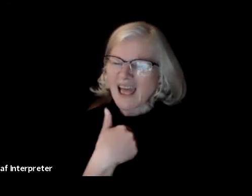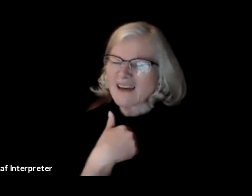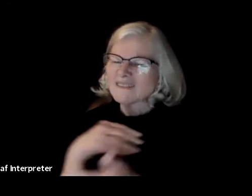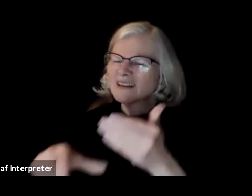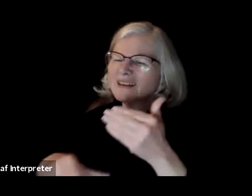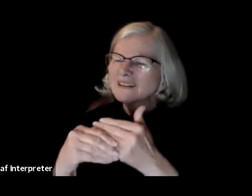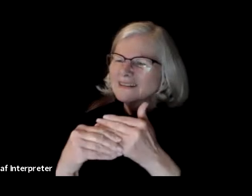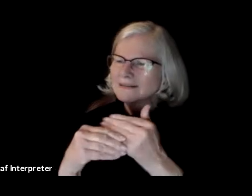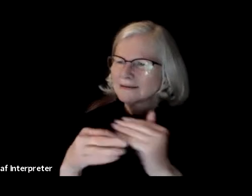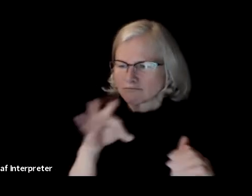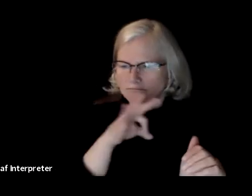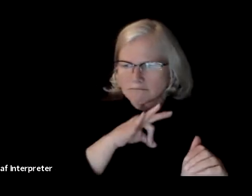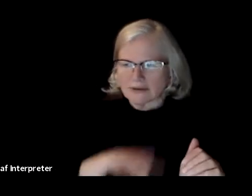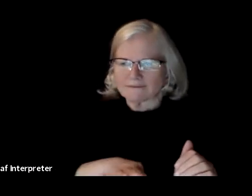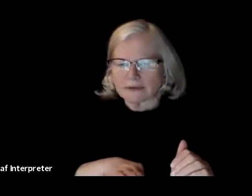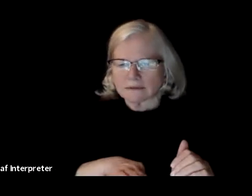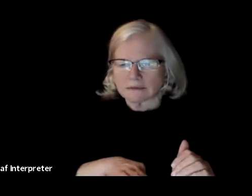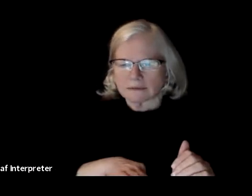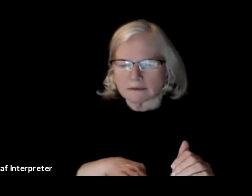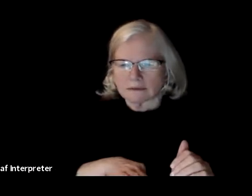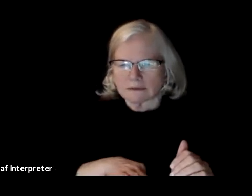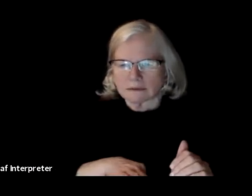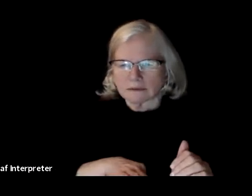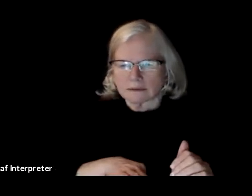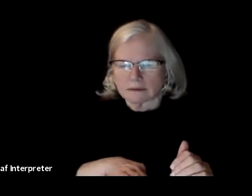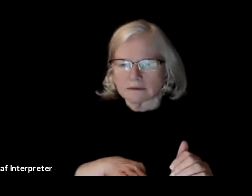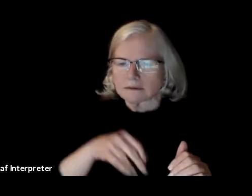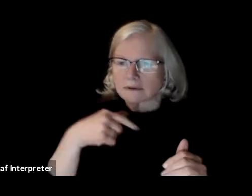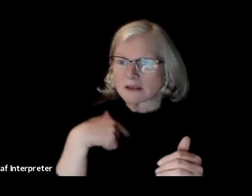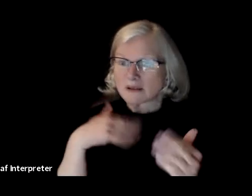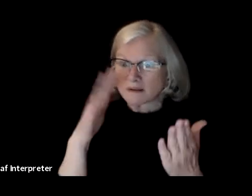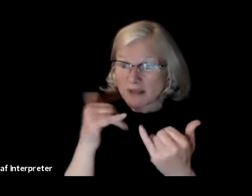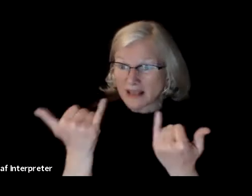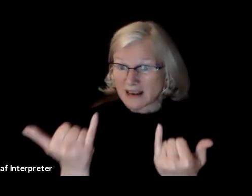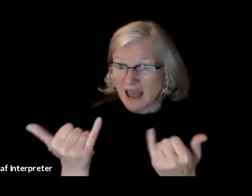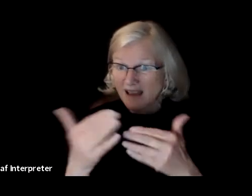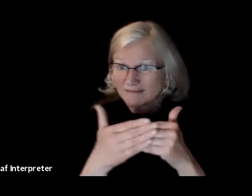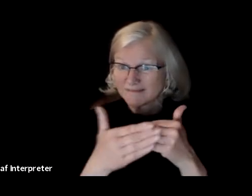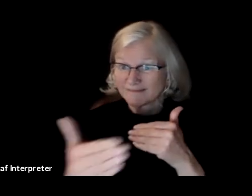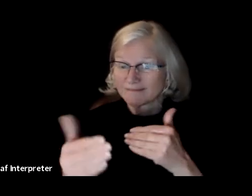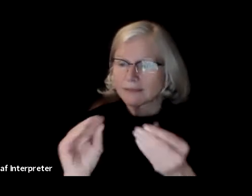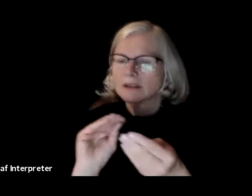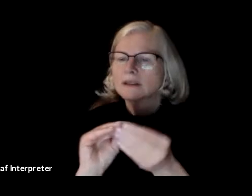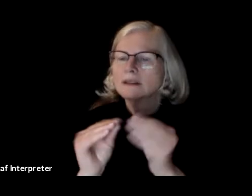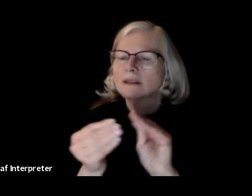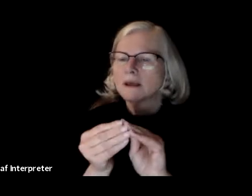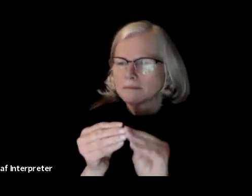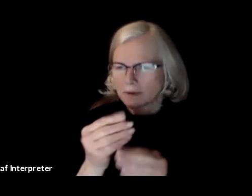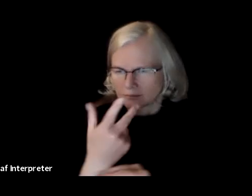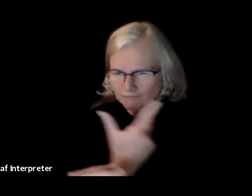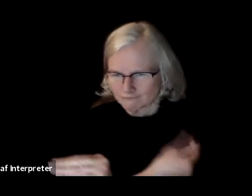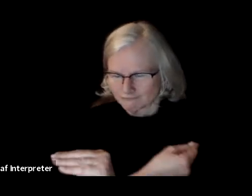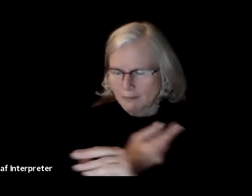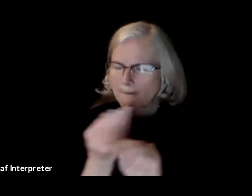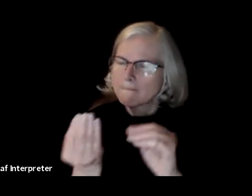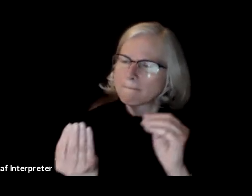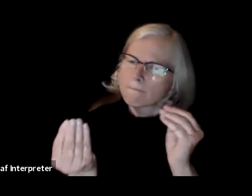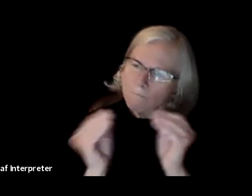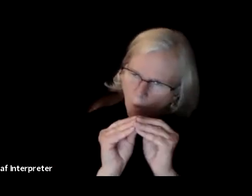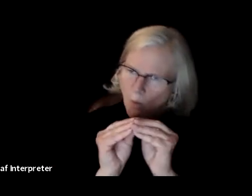we expect staff vaccination rates to continue to climb as more people gain confidence about the vaccine through